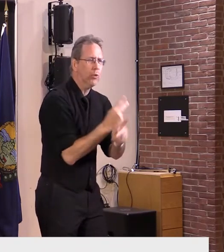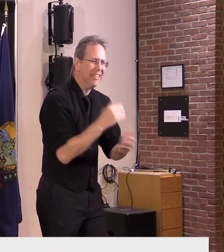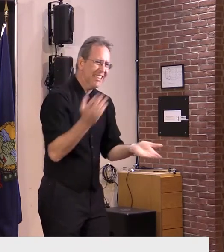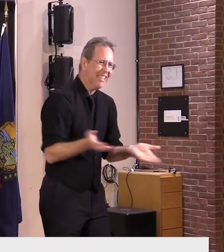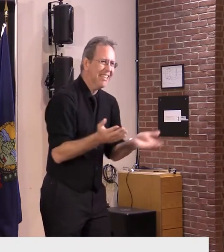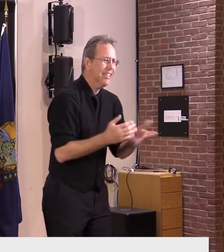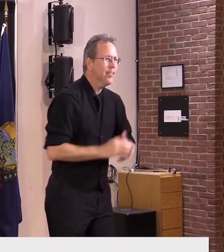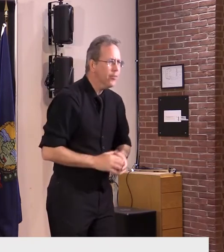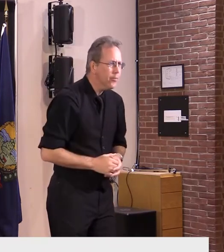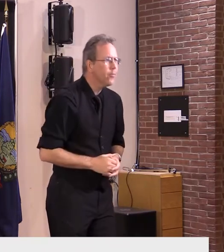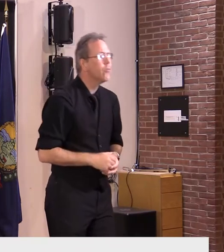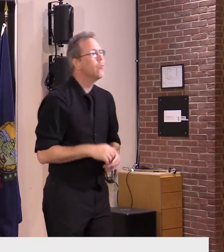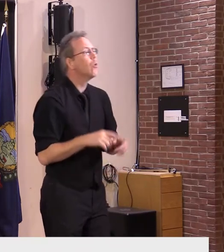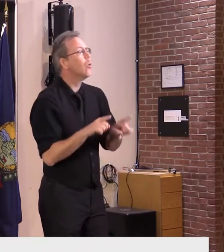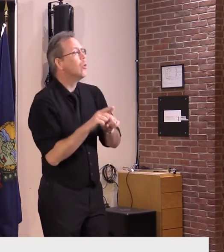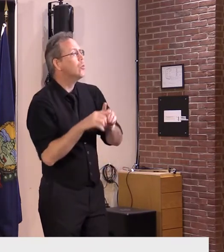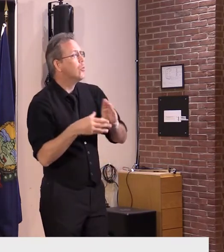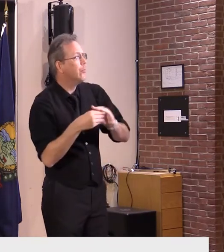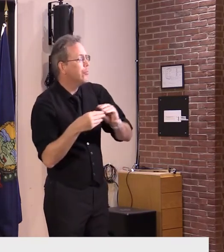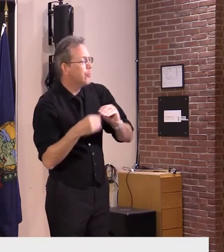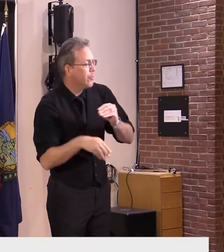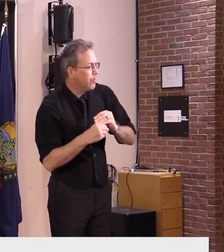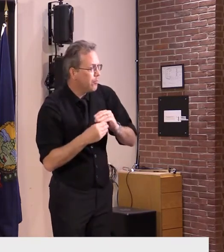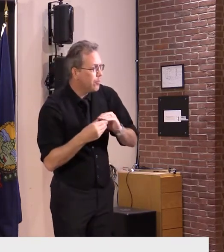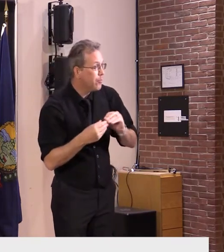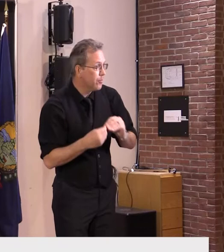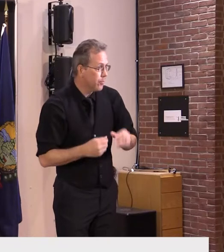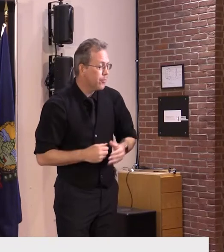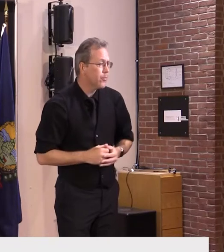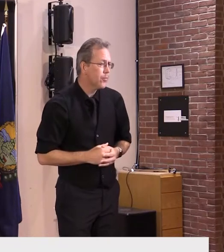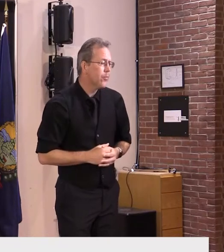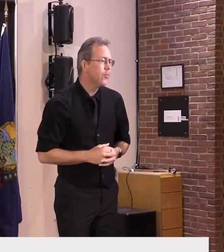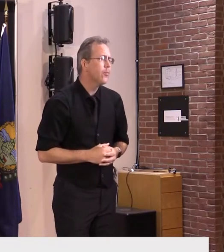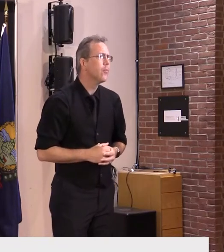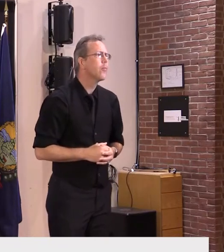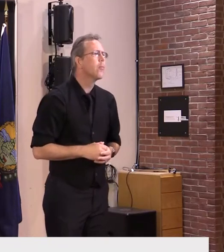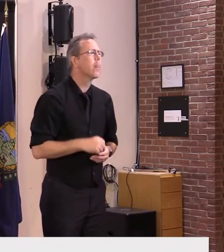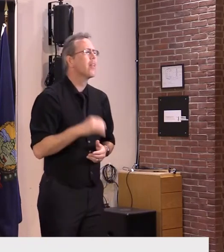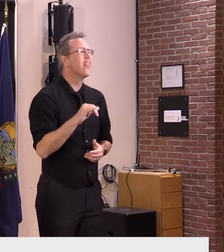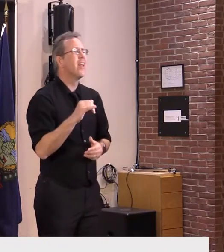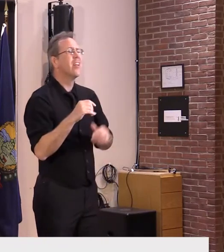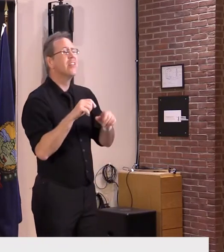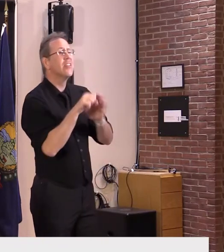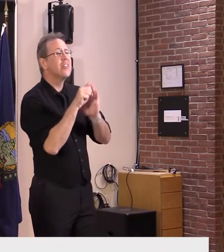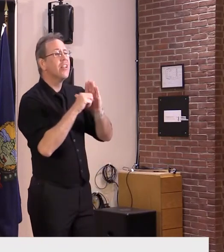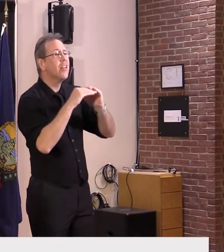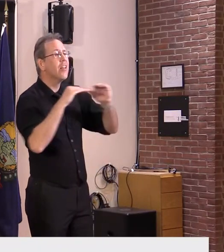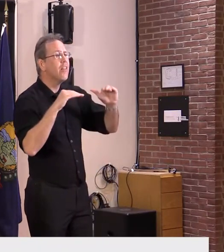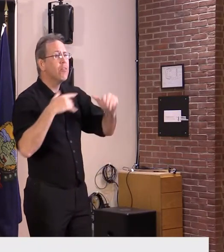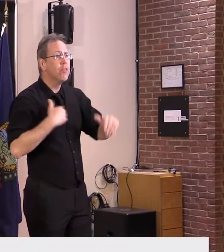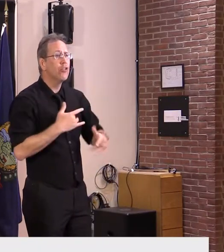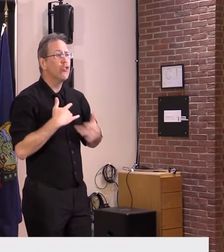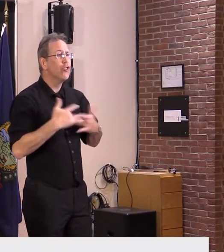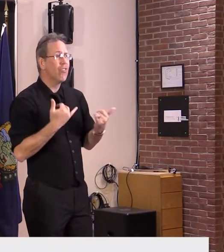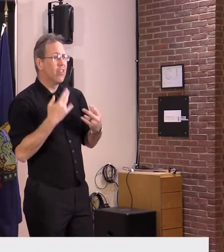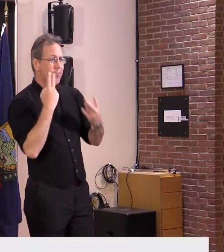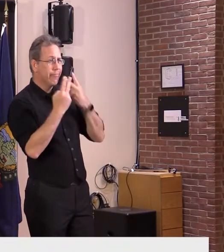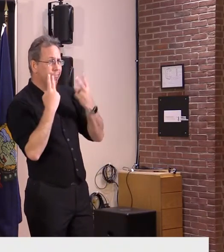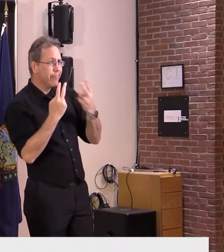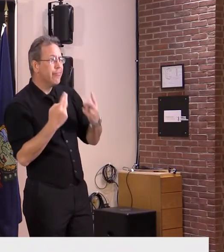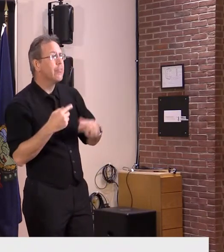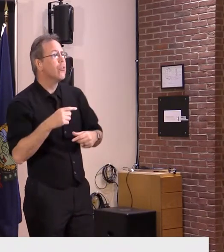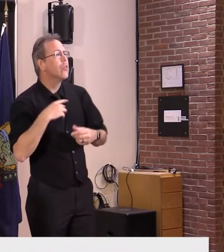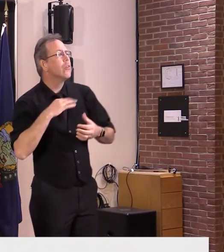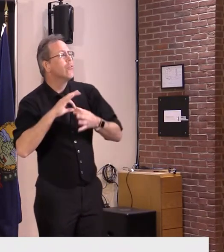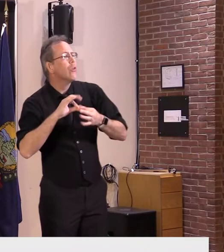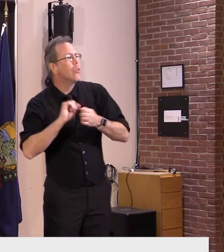I will also say that I'm concerned on a state level as well as across the country in terms of the